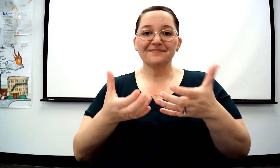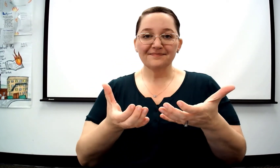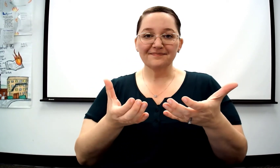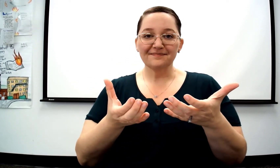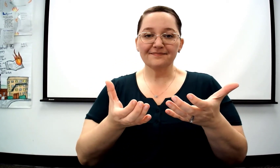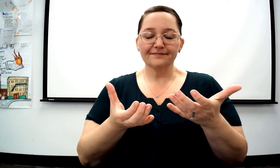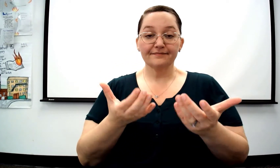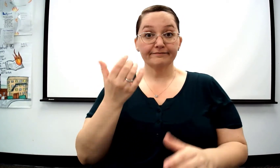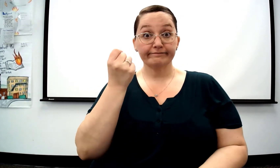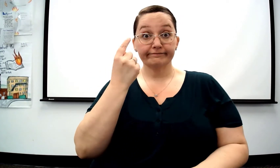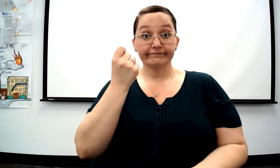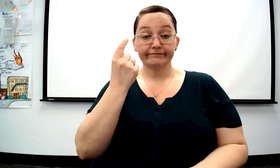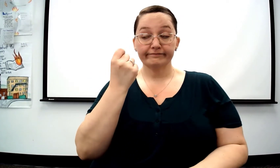English classroom.